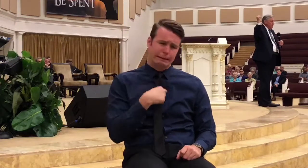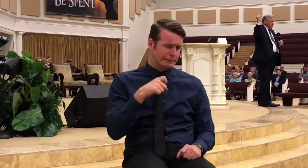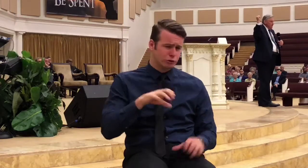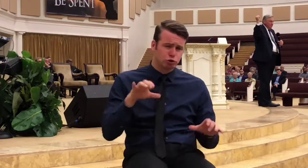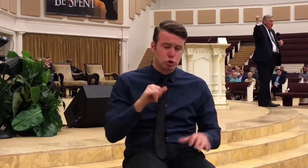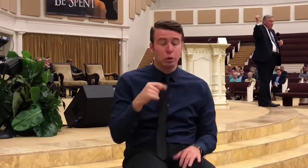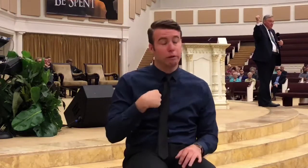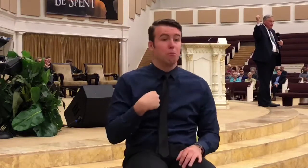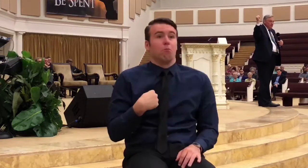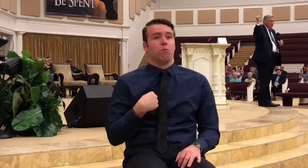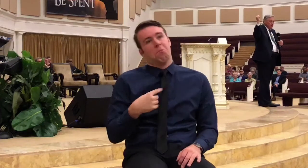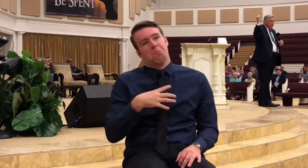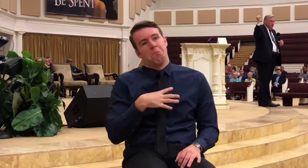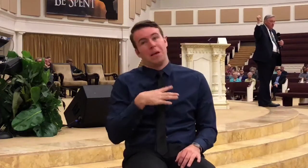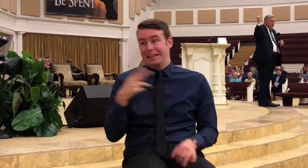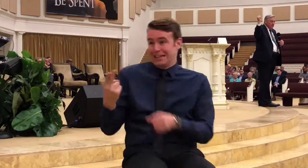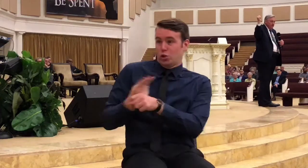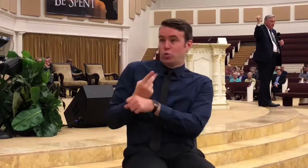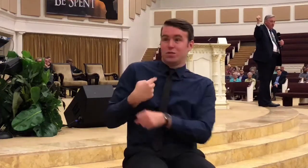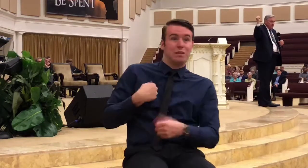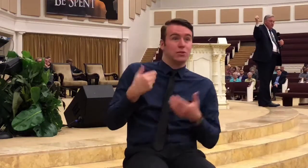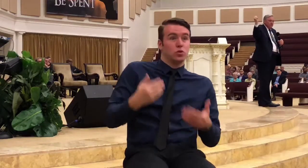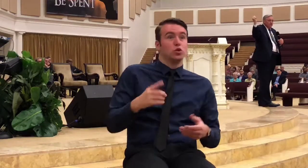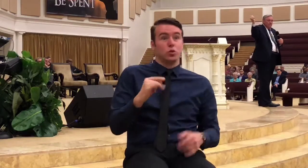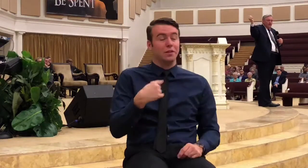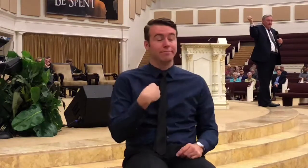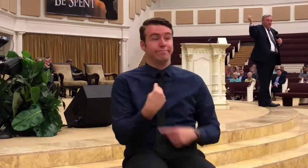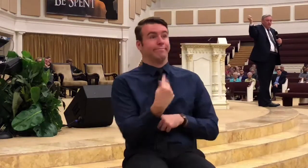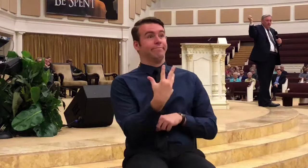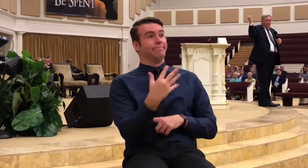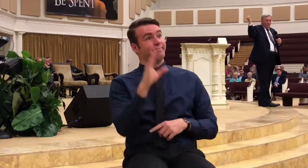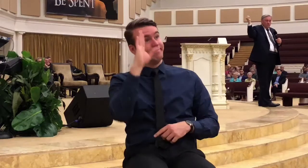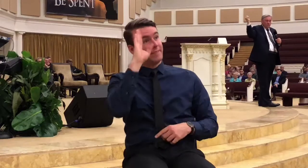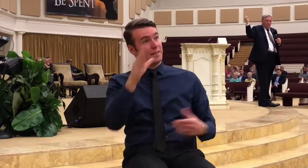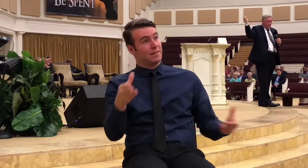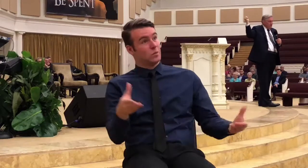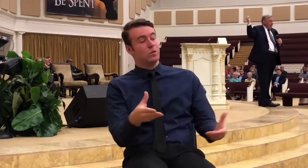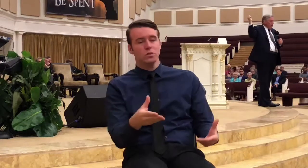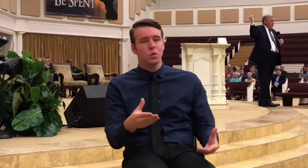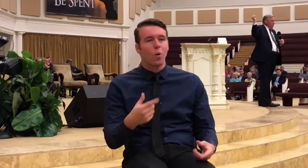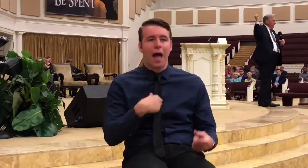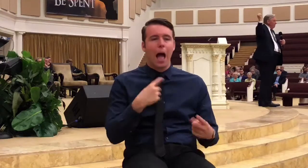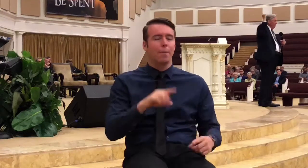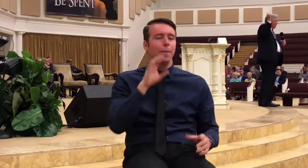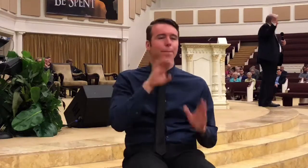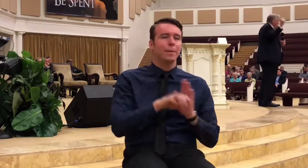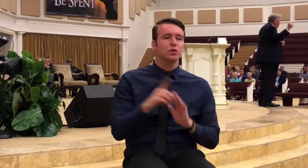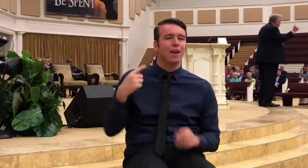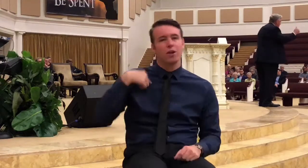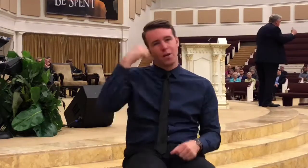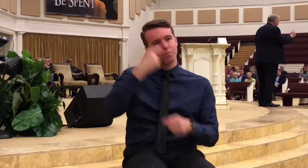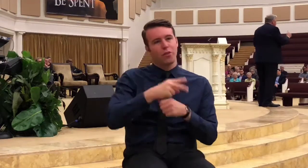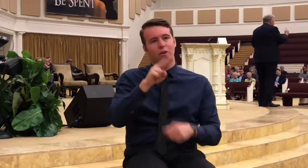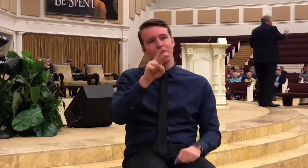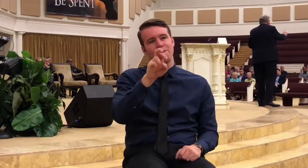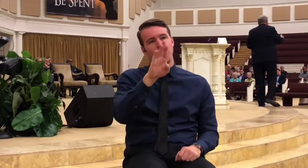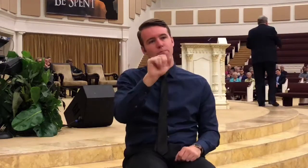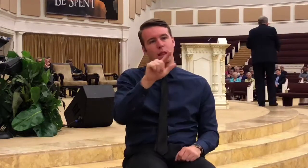I'm just a guinea pig that he uses to do it, the face to do it. And we took a little picture back here. We got Brother Bean on the